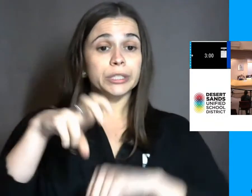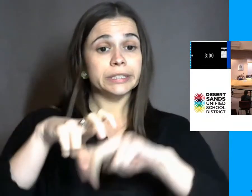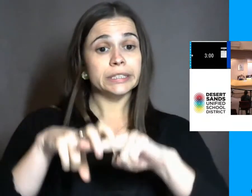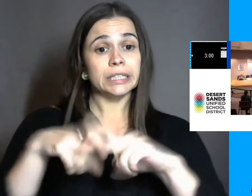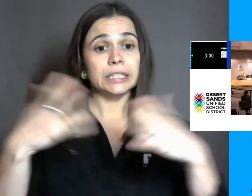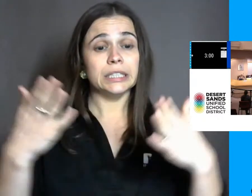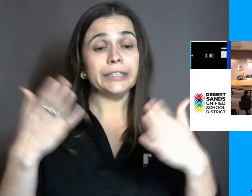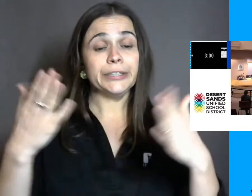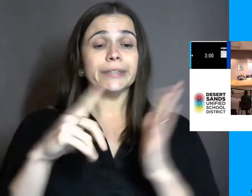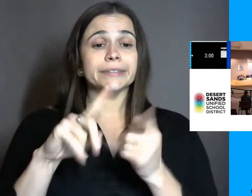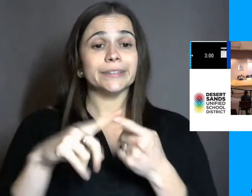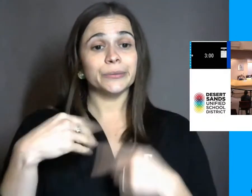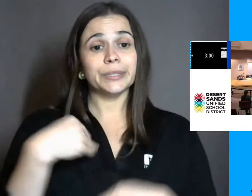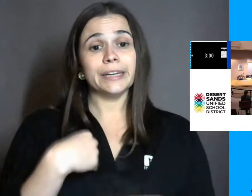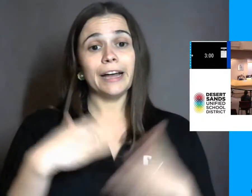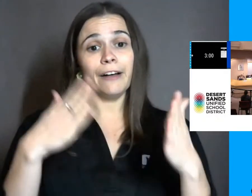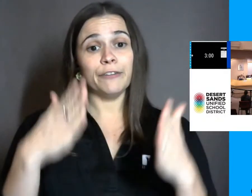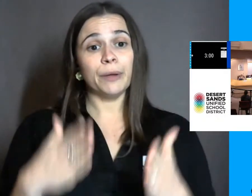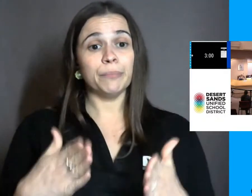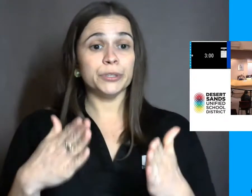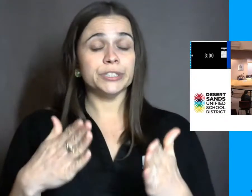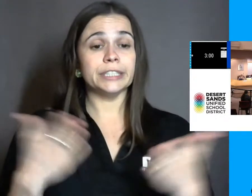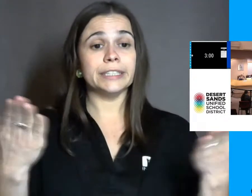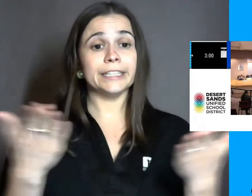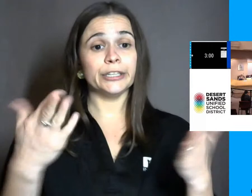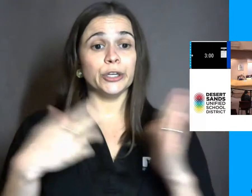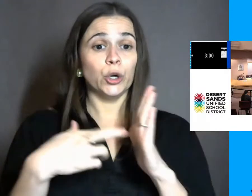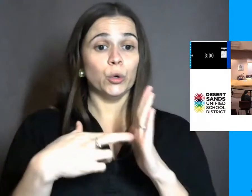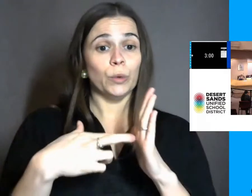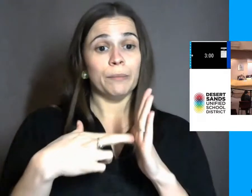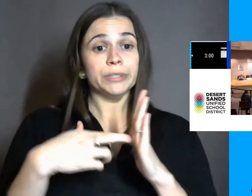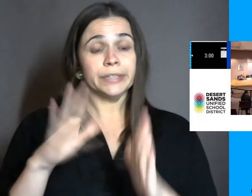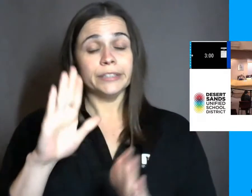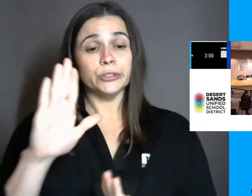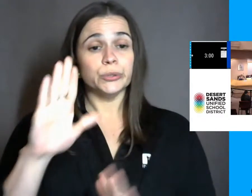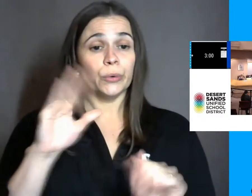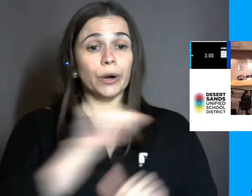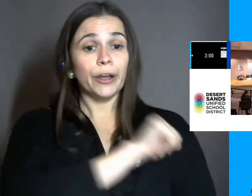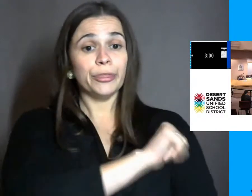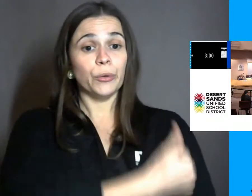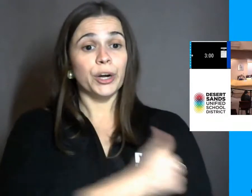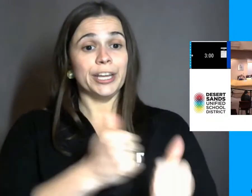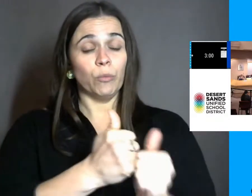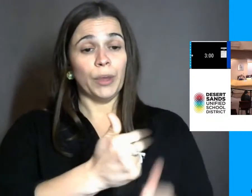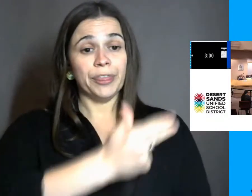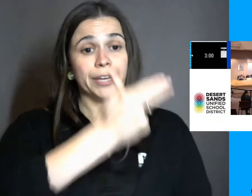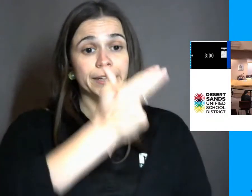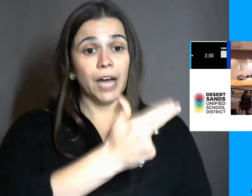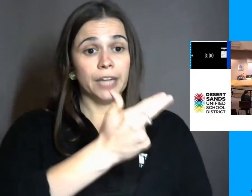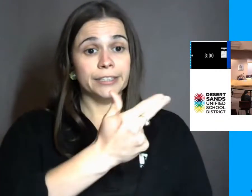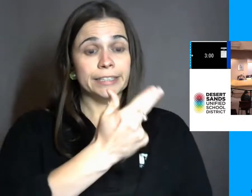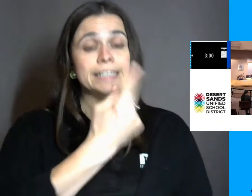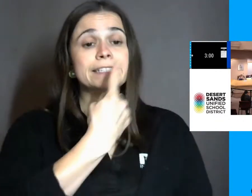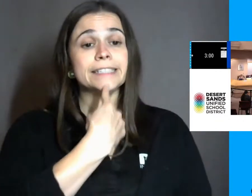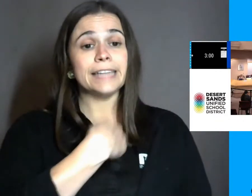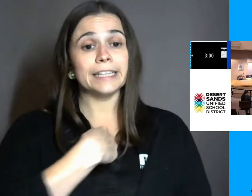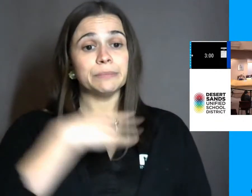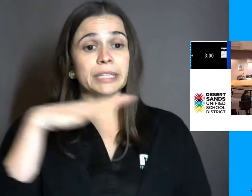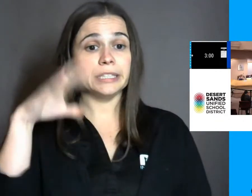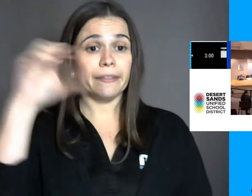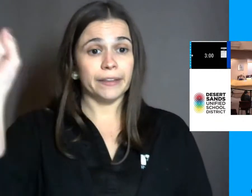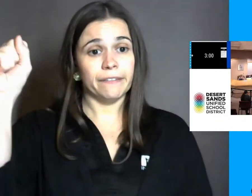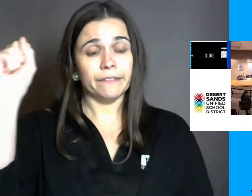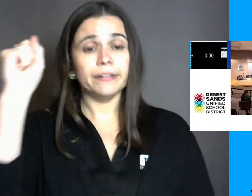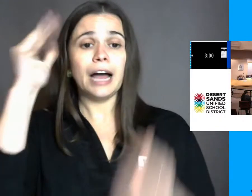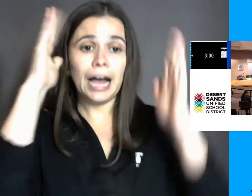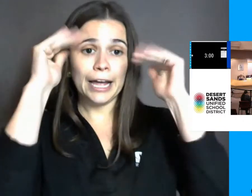authority who has a gun tells me to leave. Not trying to cause a scene, but thank you. Hopefully in the future, more people will take a stand